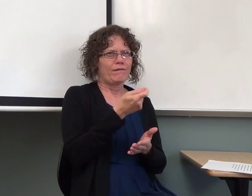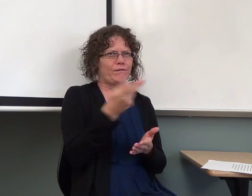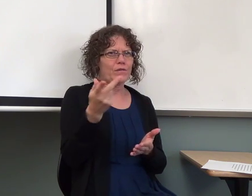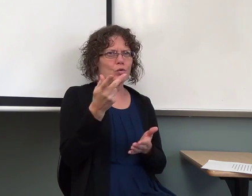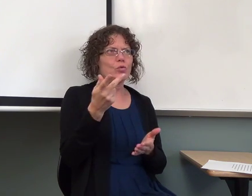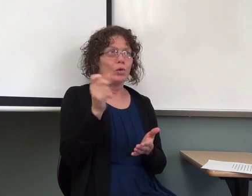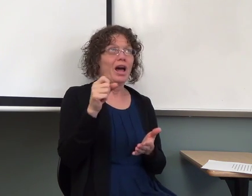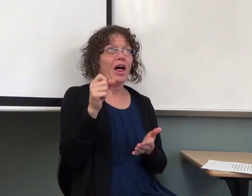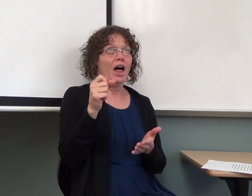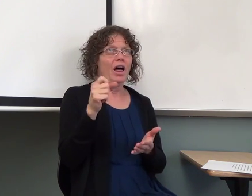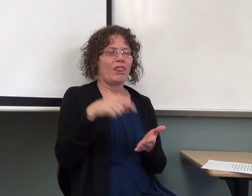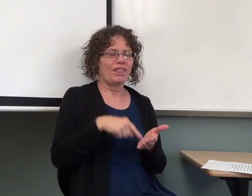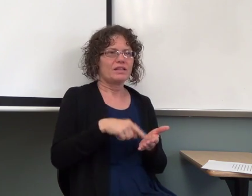is this?